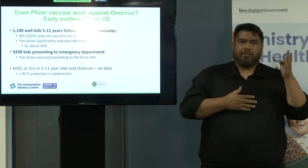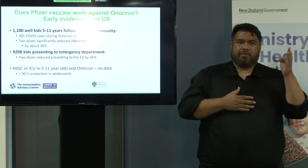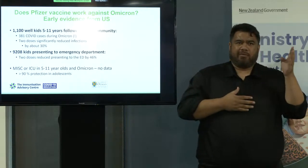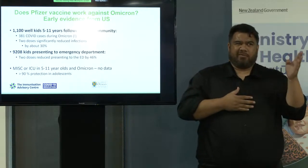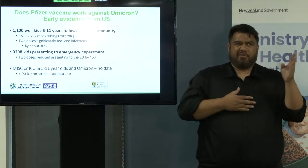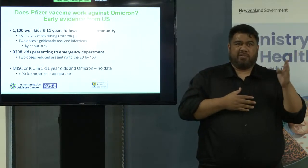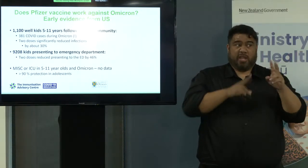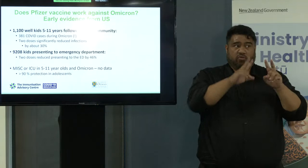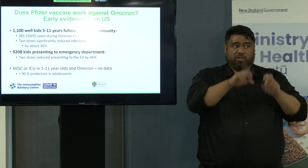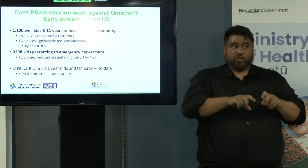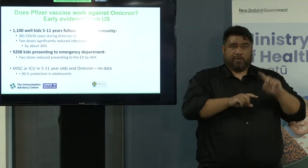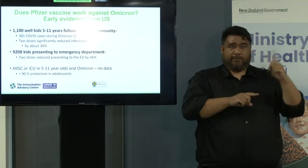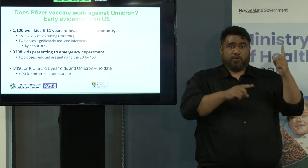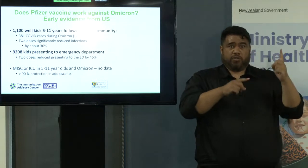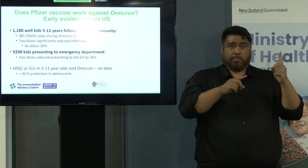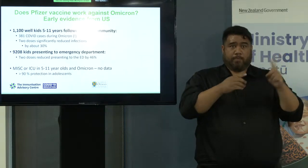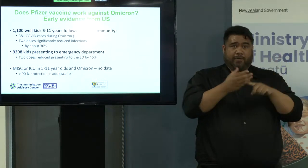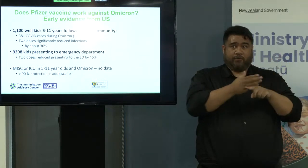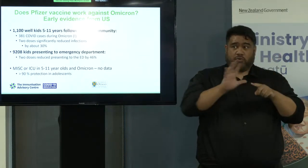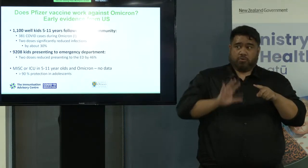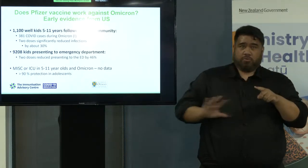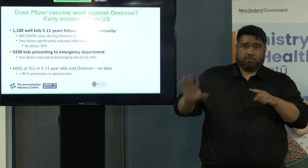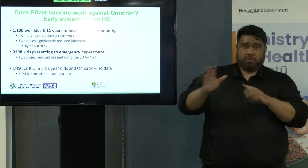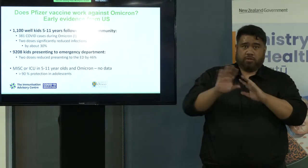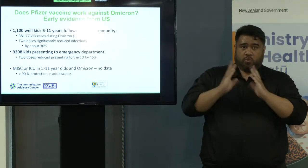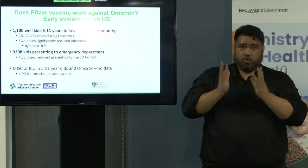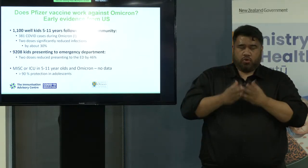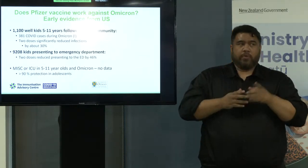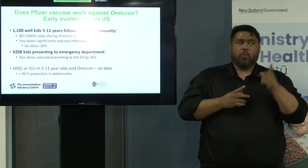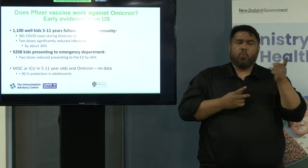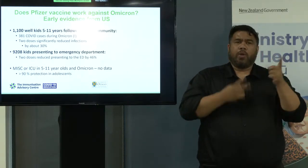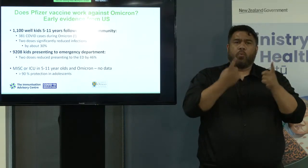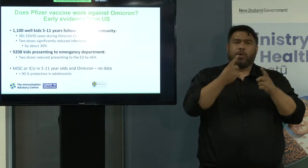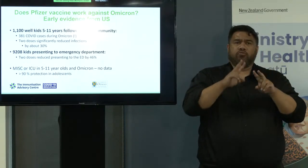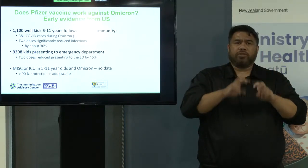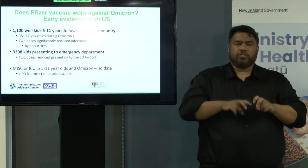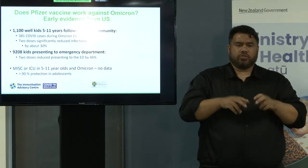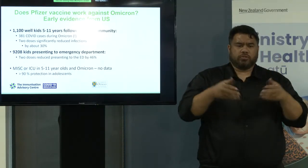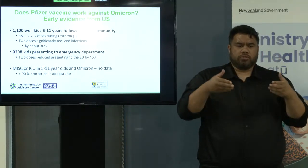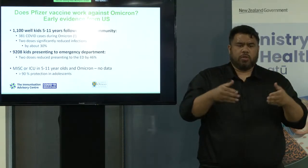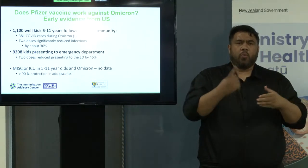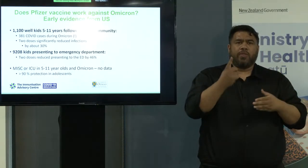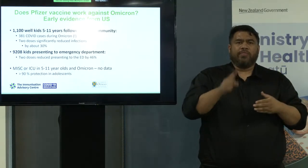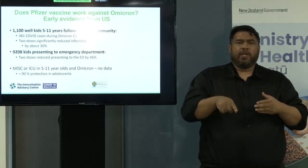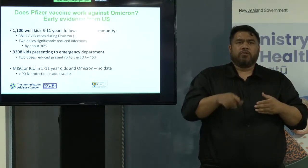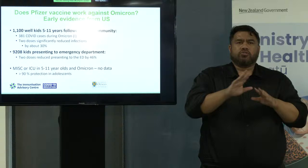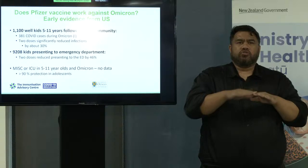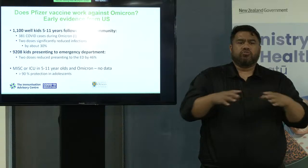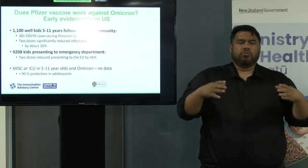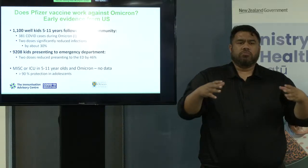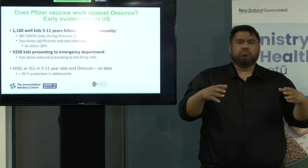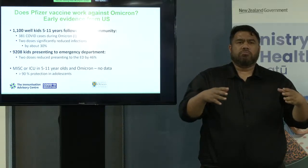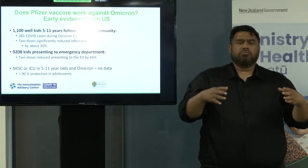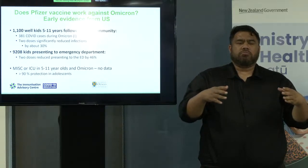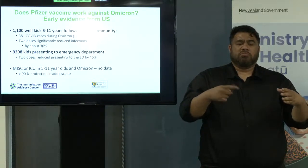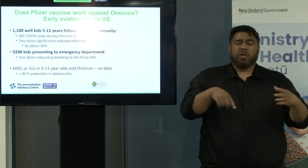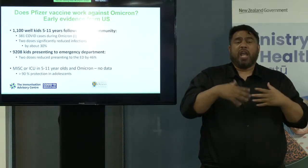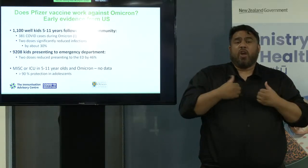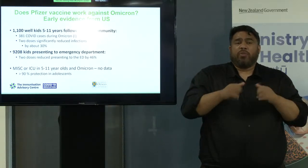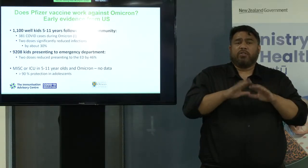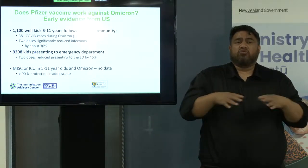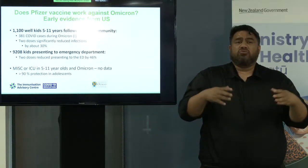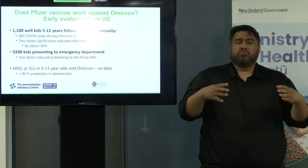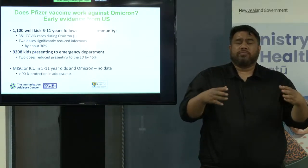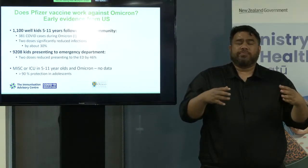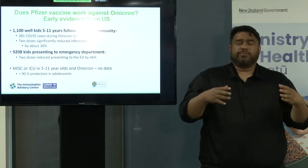before anyone else. And one study looked at about 1,000 children, just otherwise well kids in the community. And in fact,